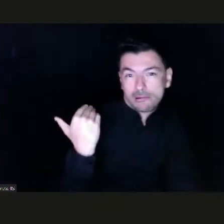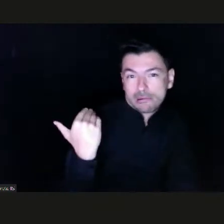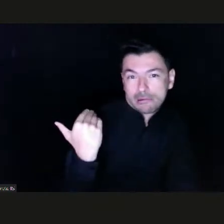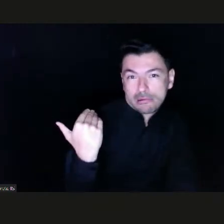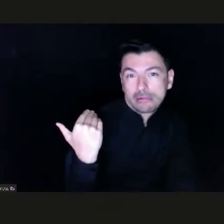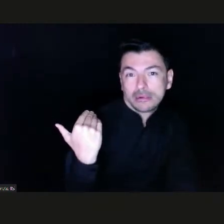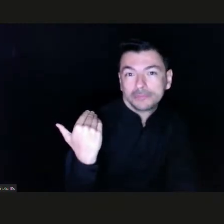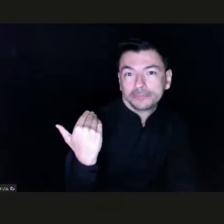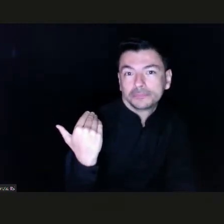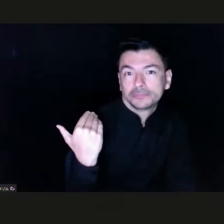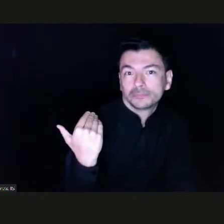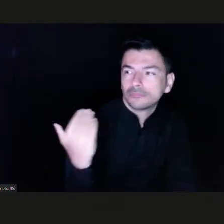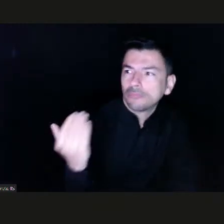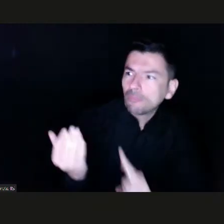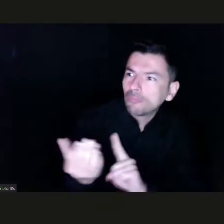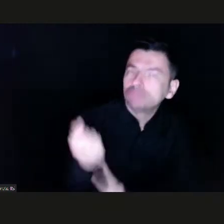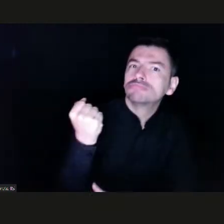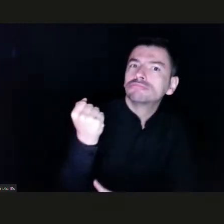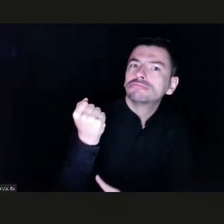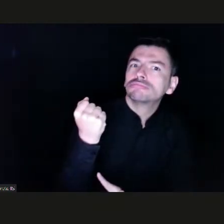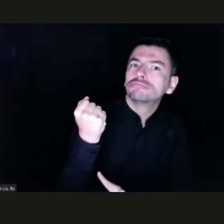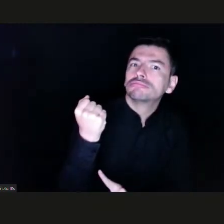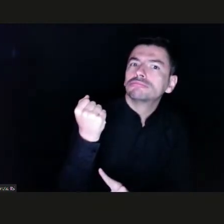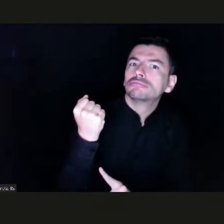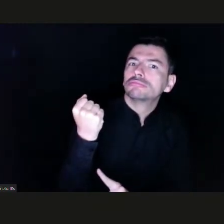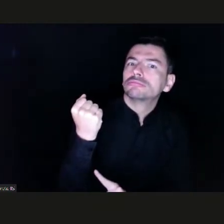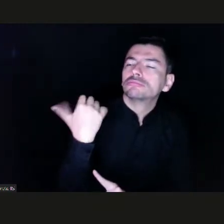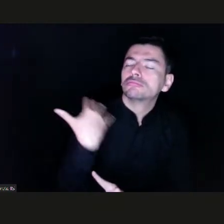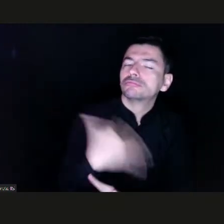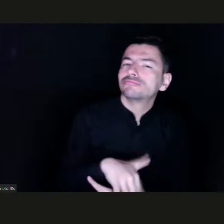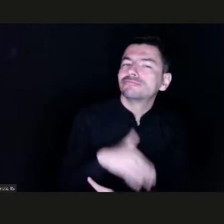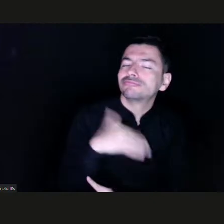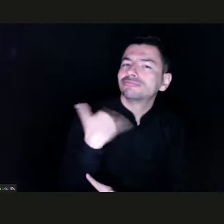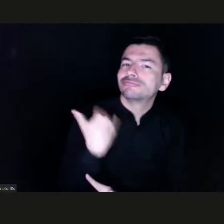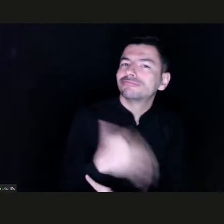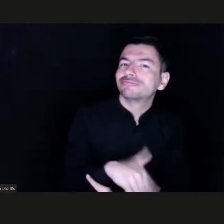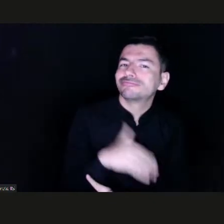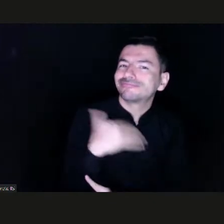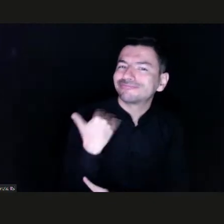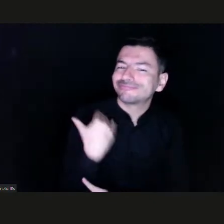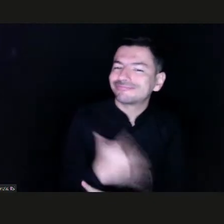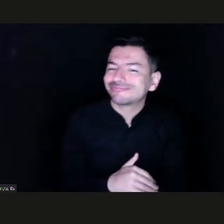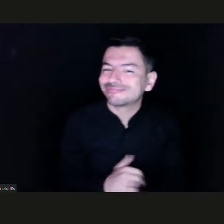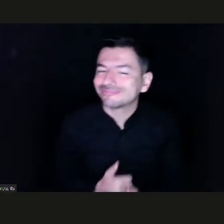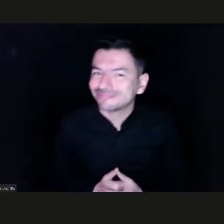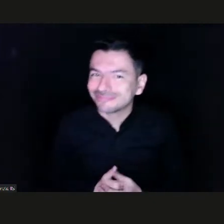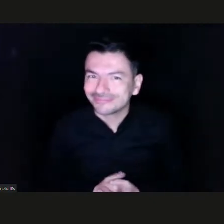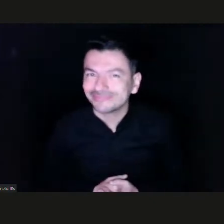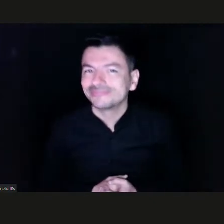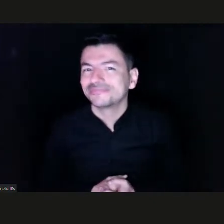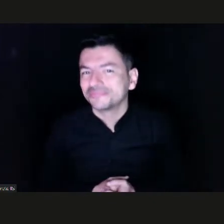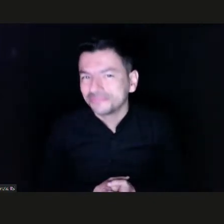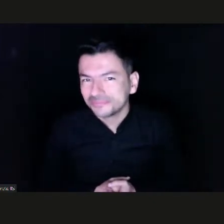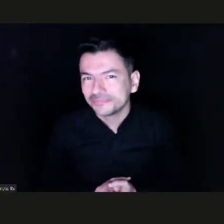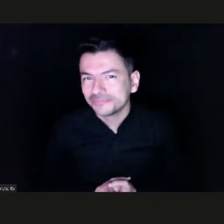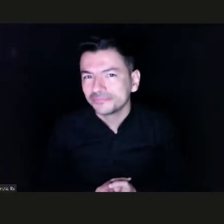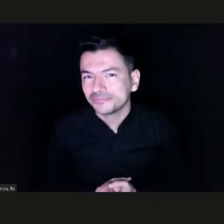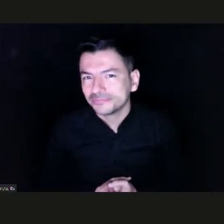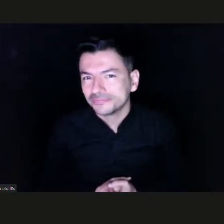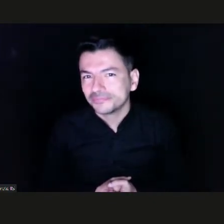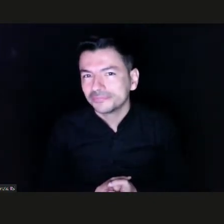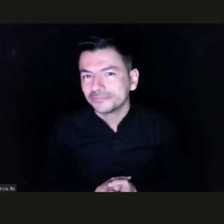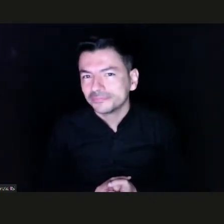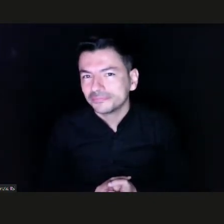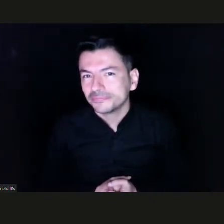with mayors from the Dominican Republic, from Costa Rica, from Guatemala, and from Panama.